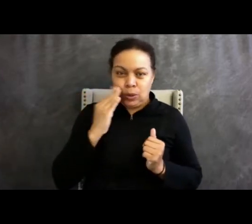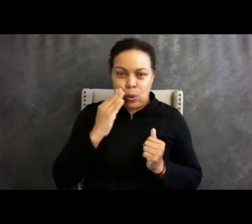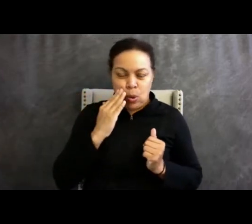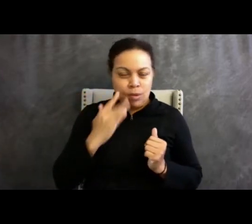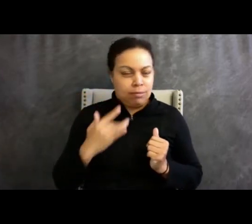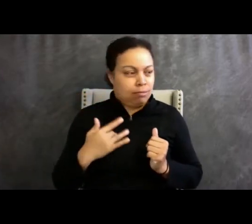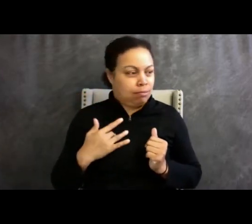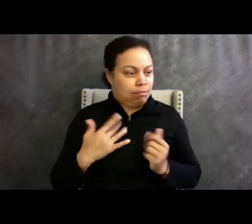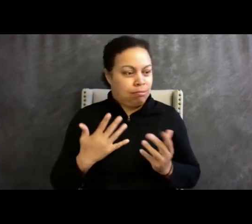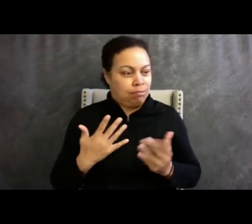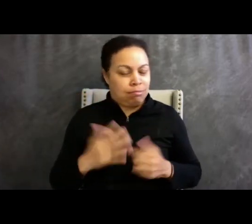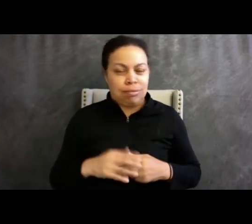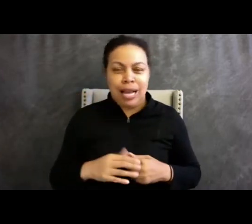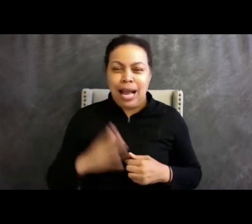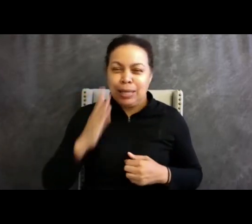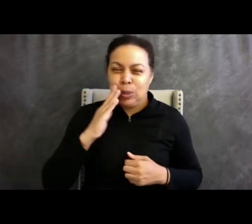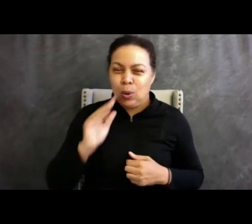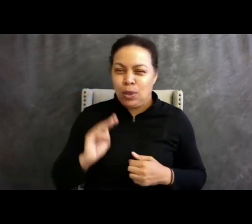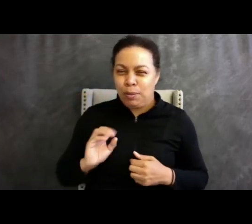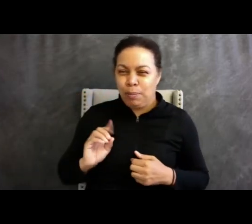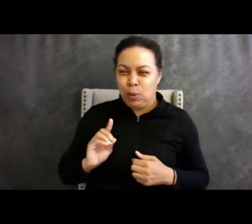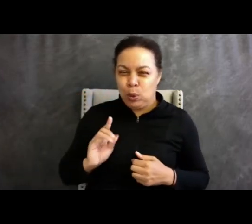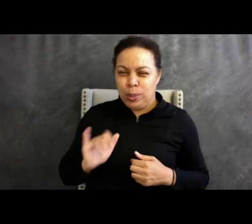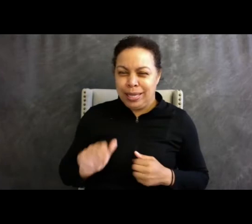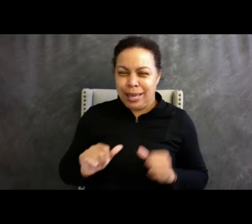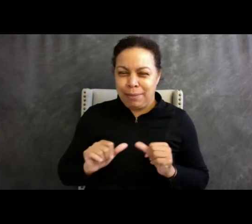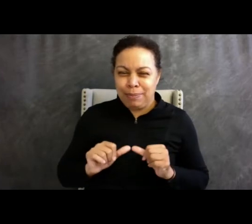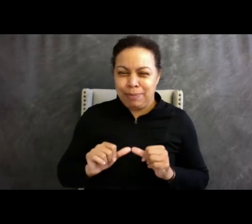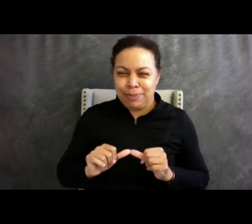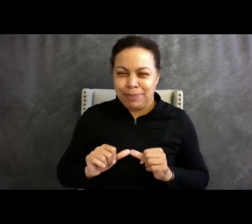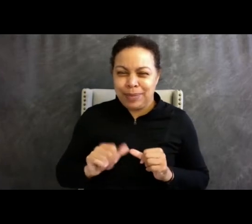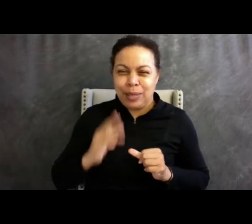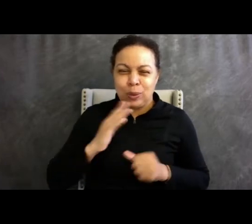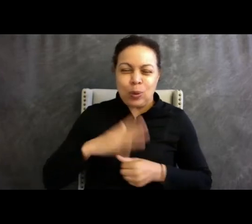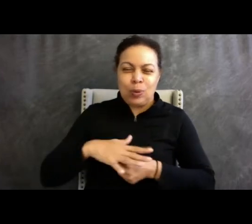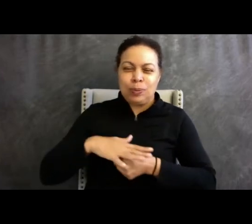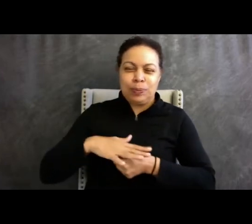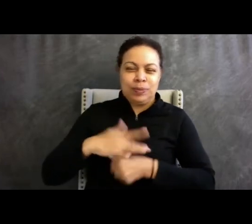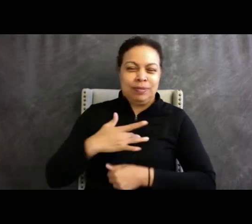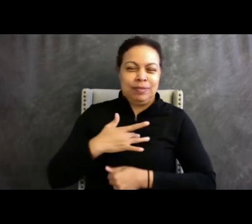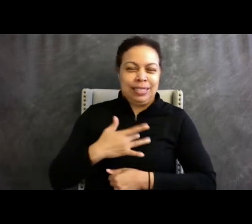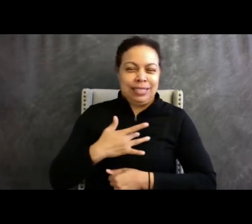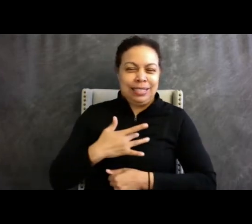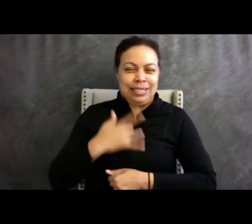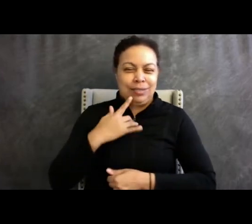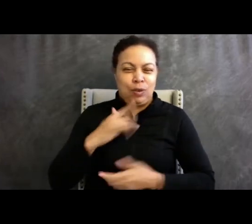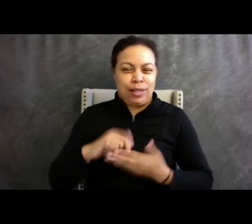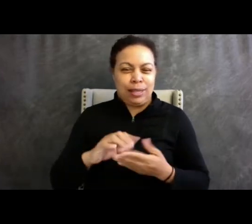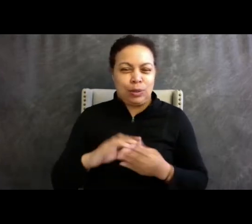We may know this mood is uncertain.